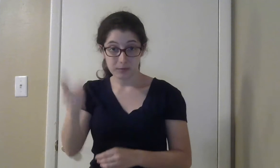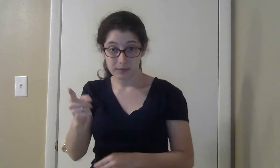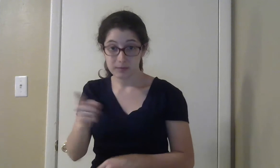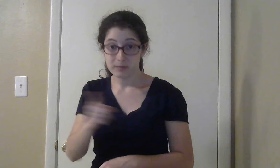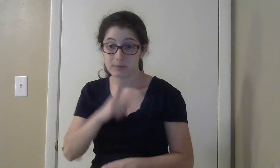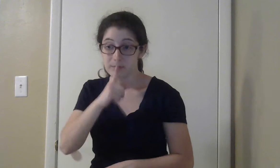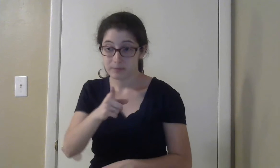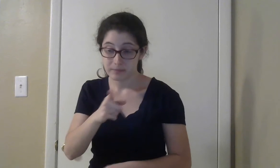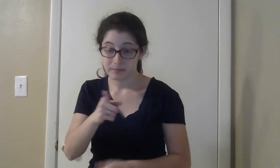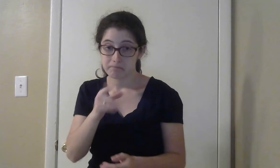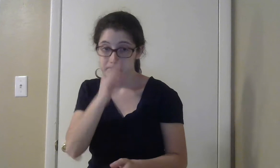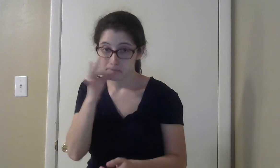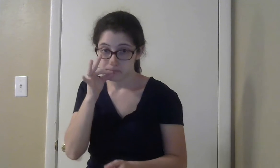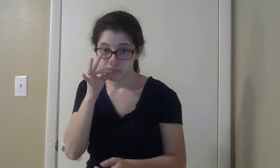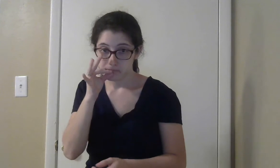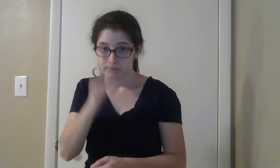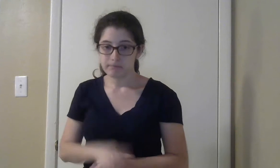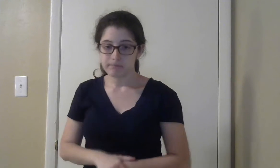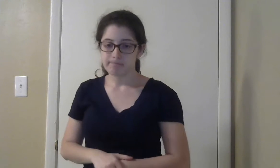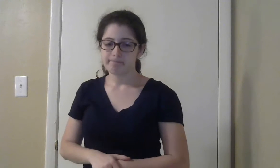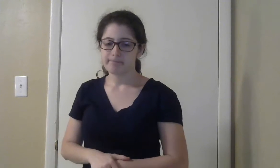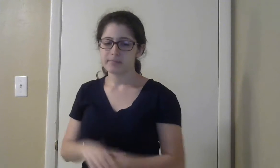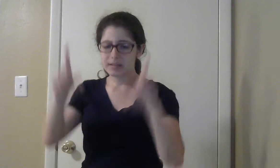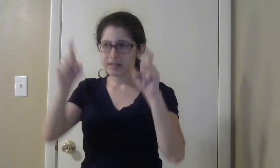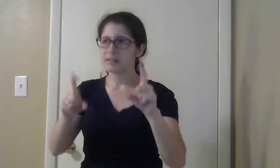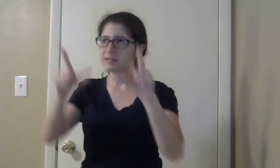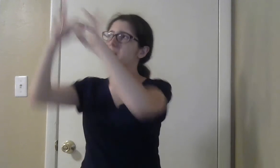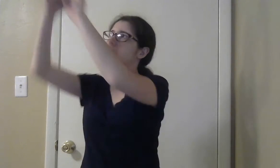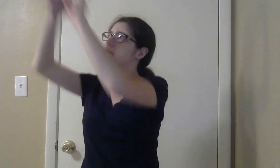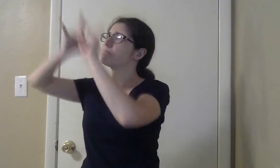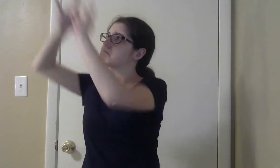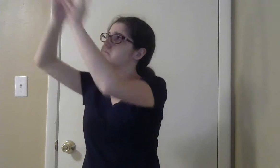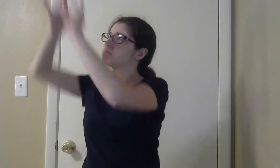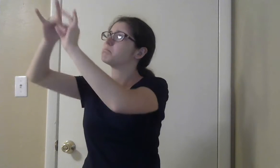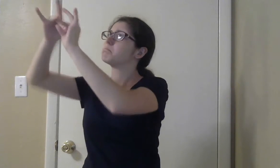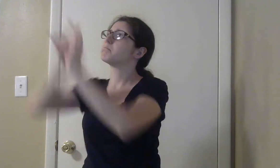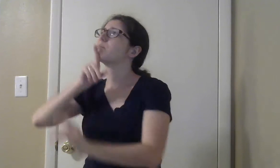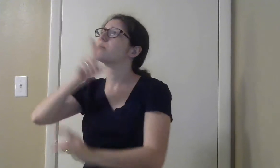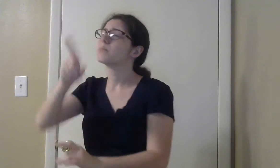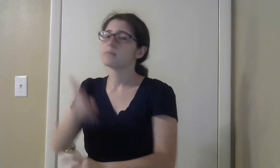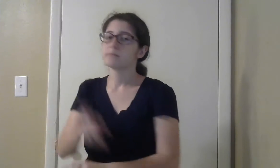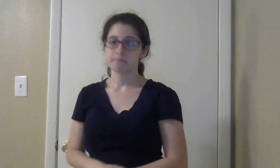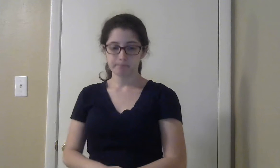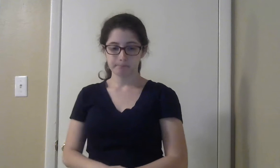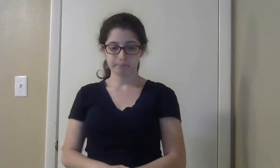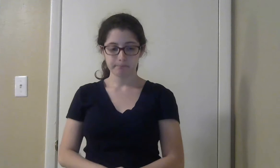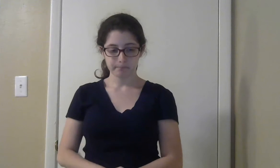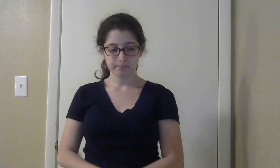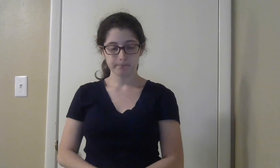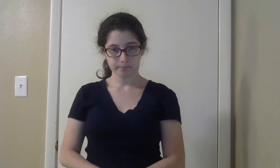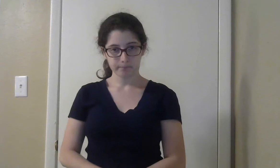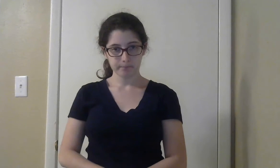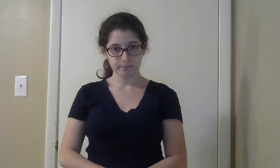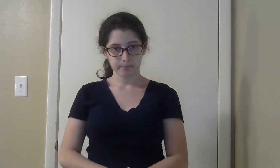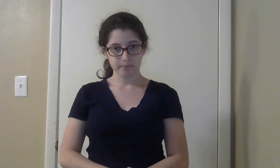are really having a transaction here. Another important passage for the meaning of Christian fasting is